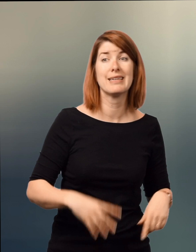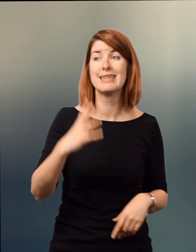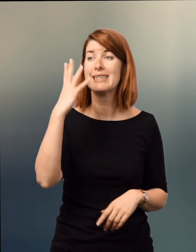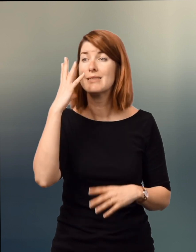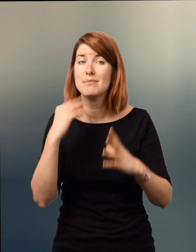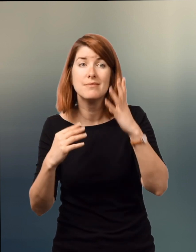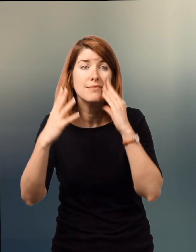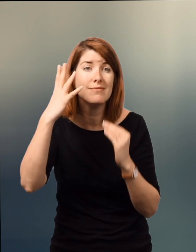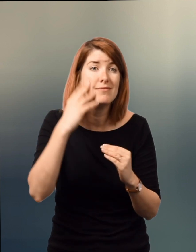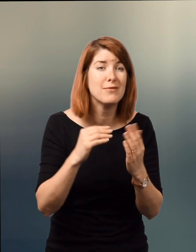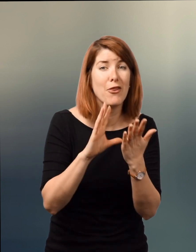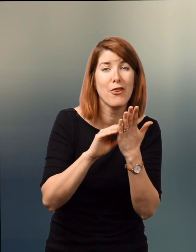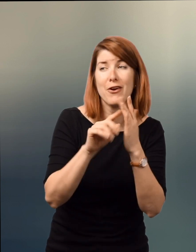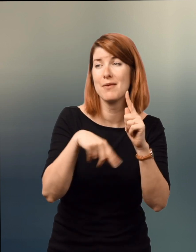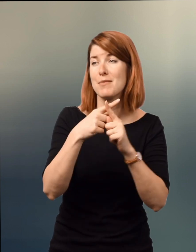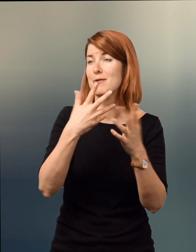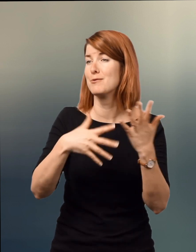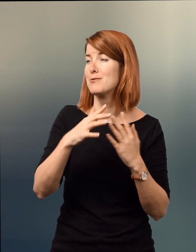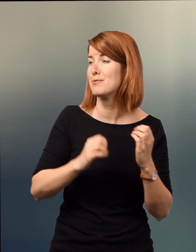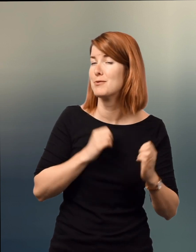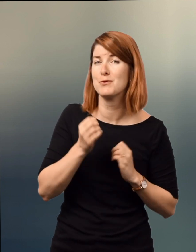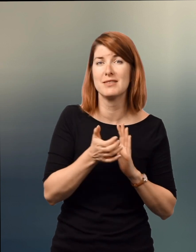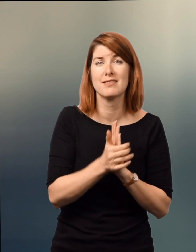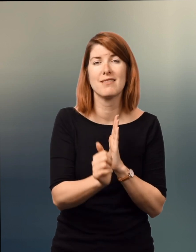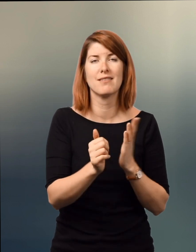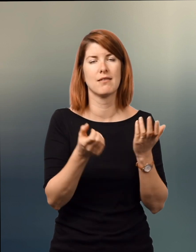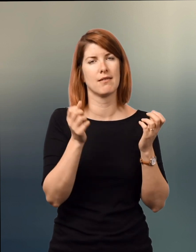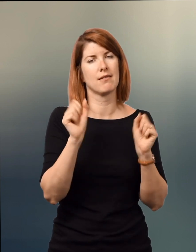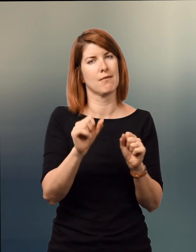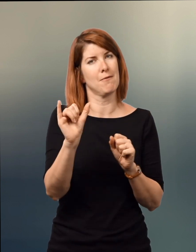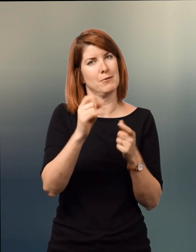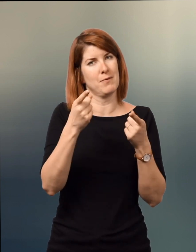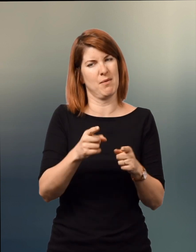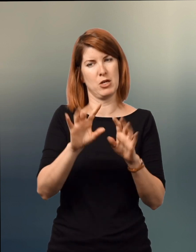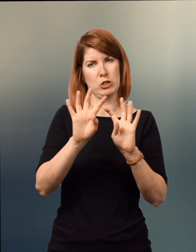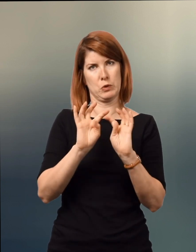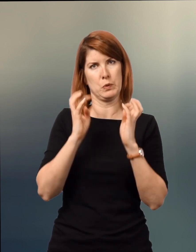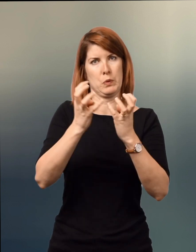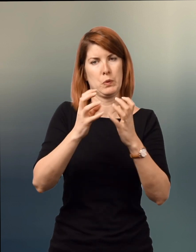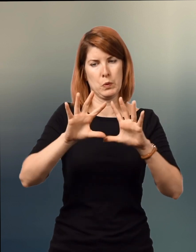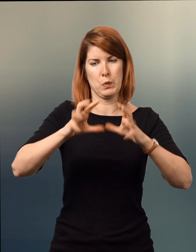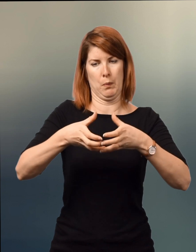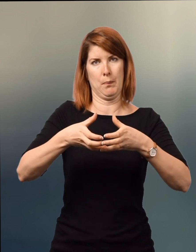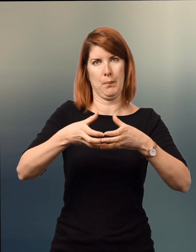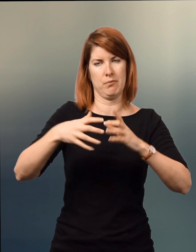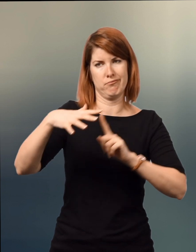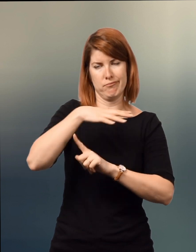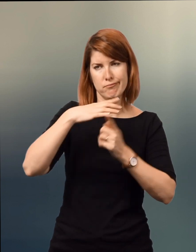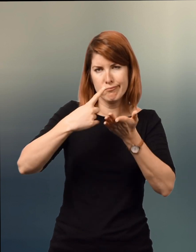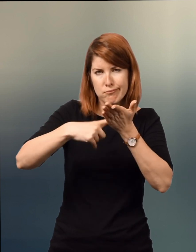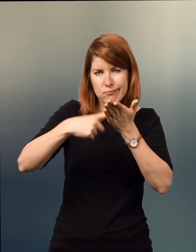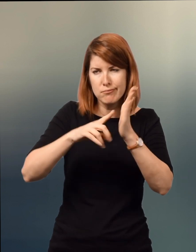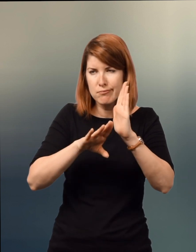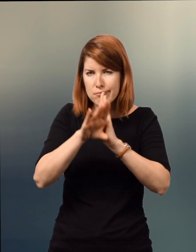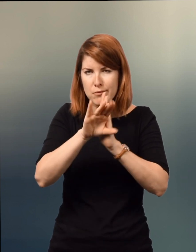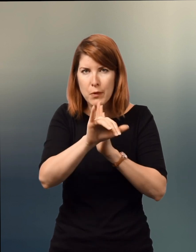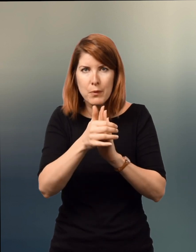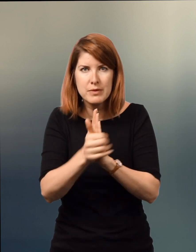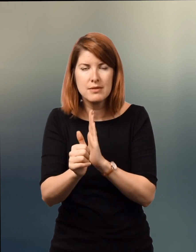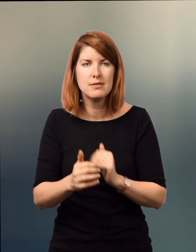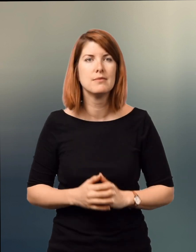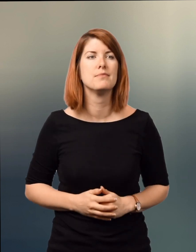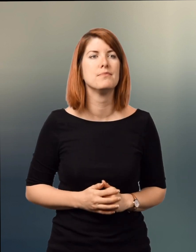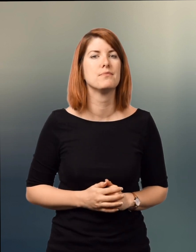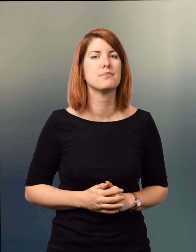one-on-one experiential learning about social and emotional skills, and it can also happen in group settings focused on development of